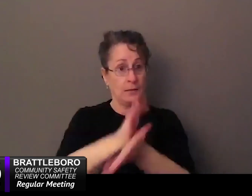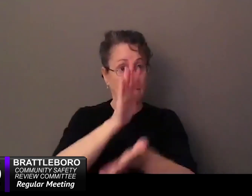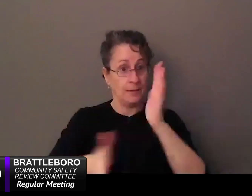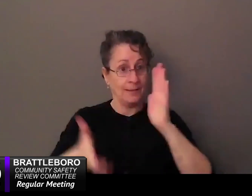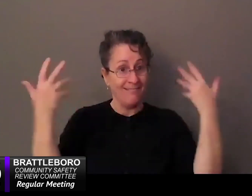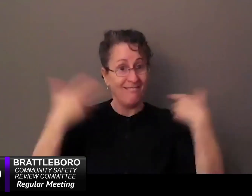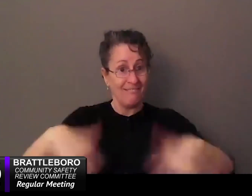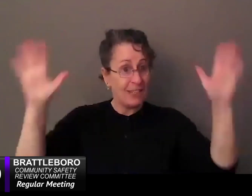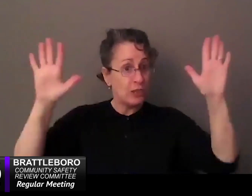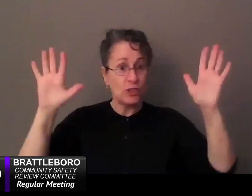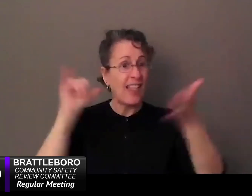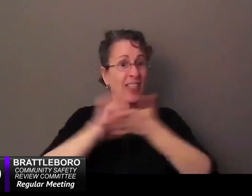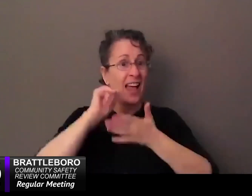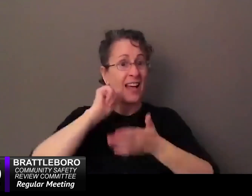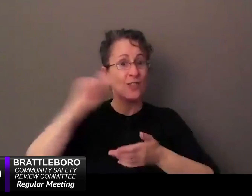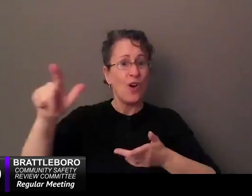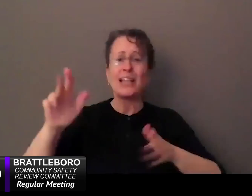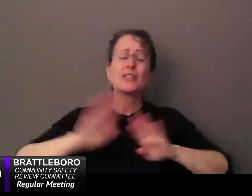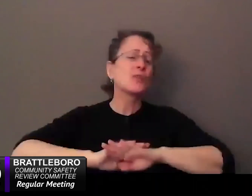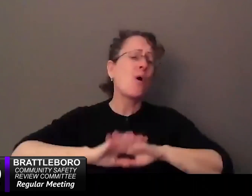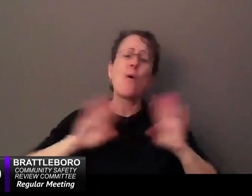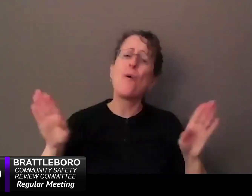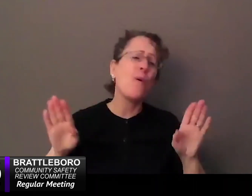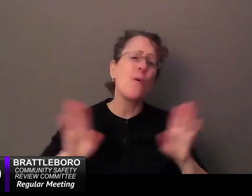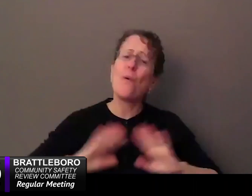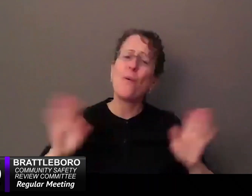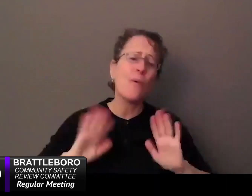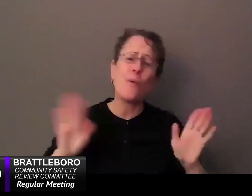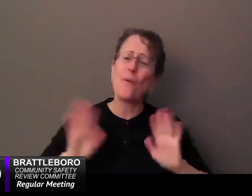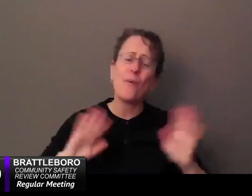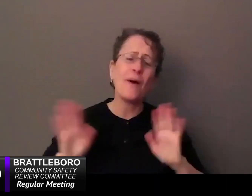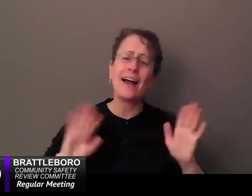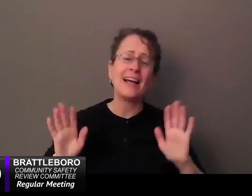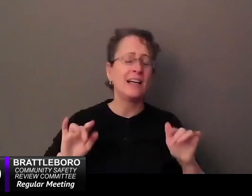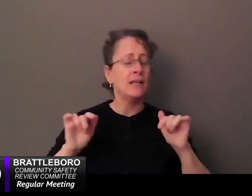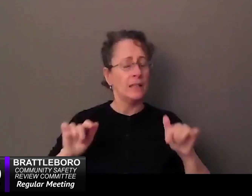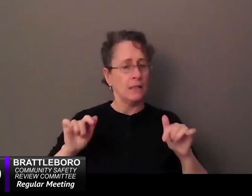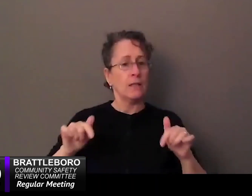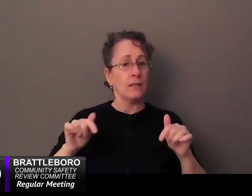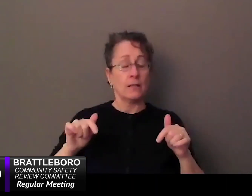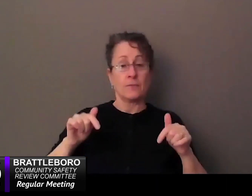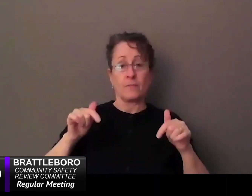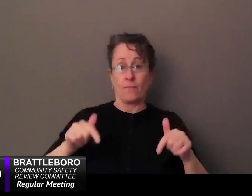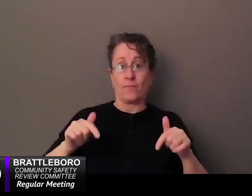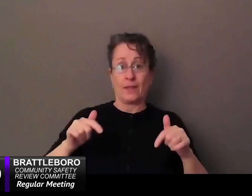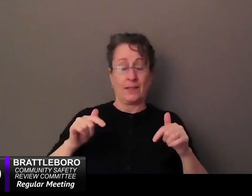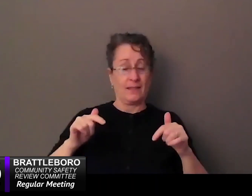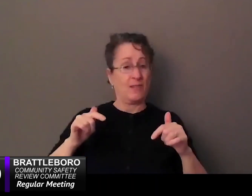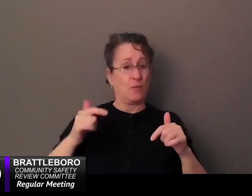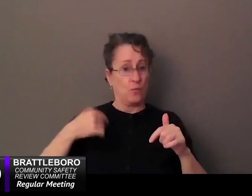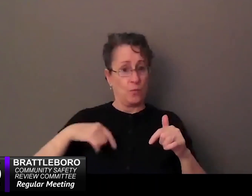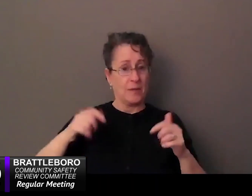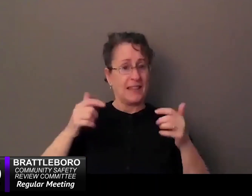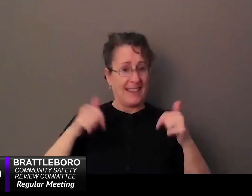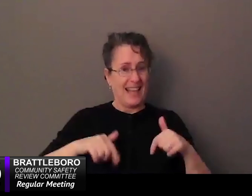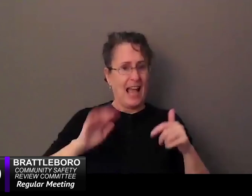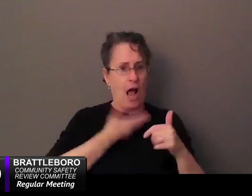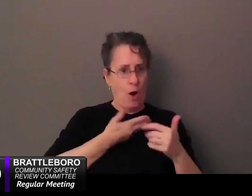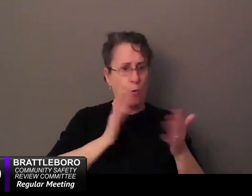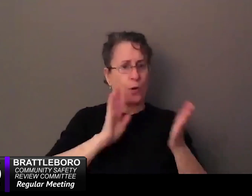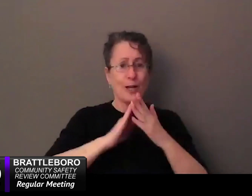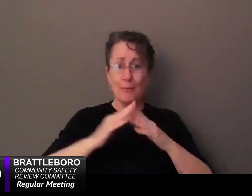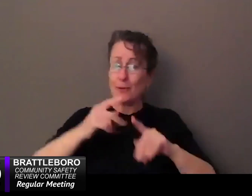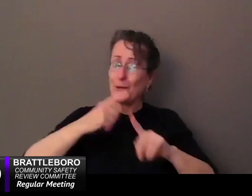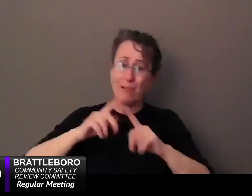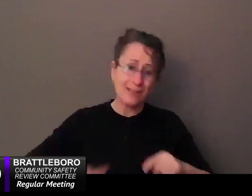it's in the context of a long-term question that I think many communities in this country